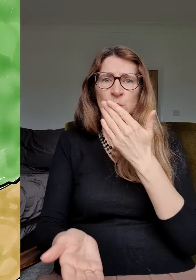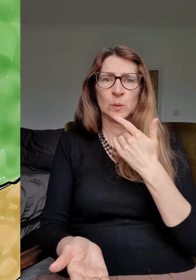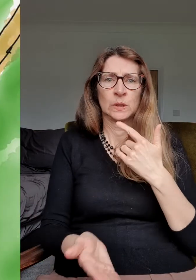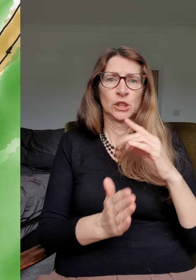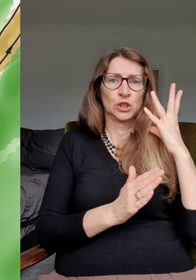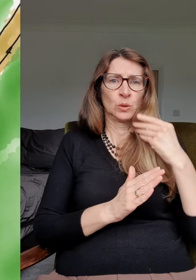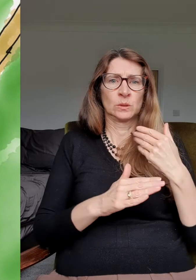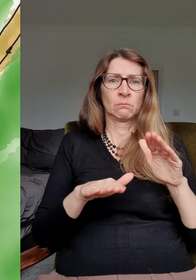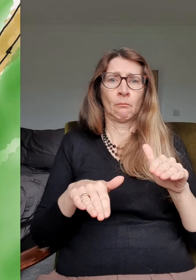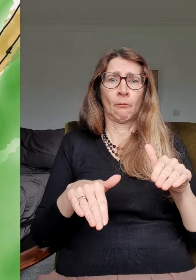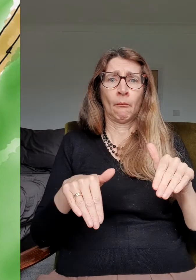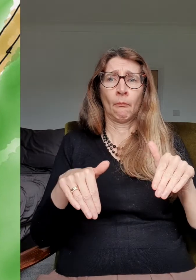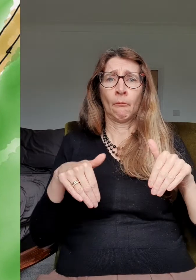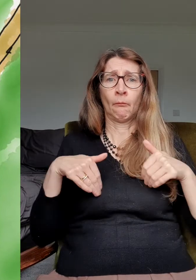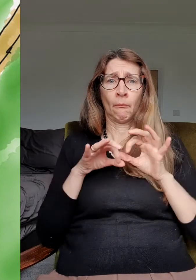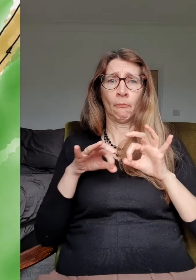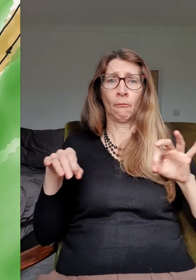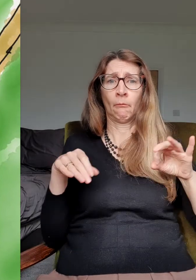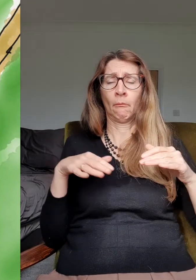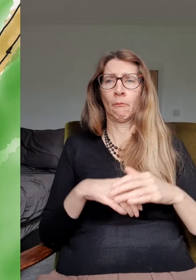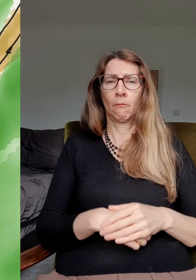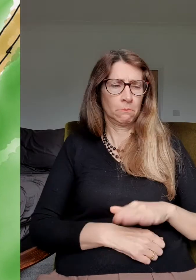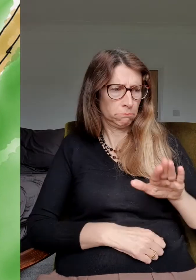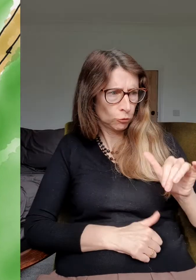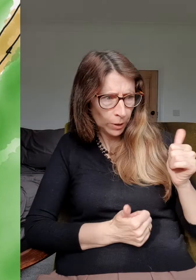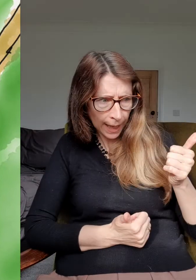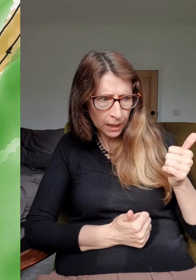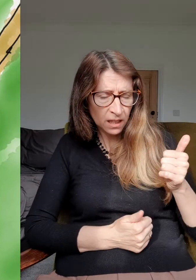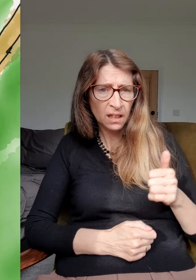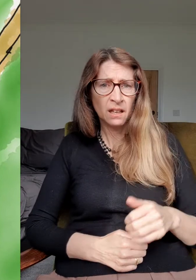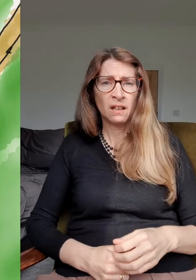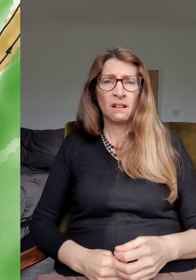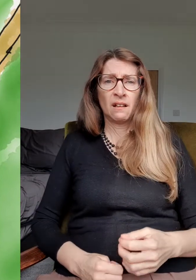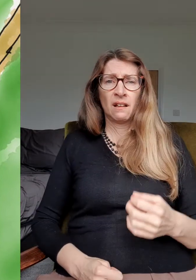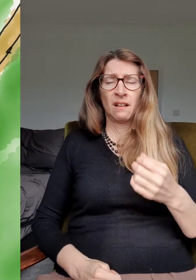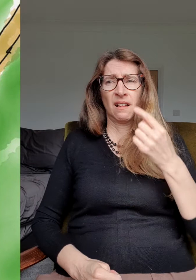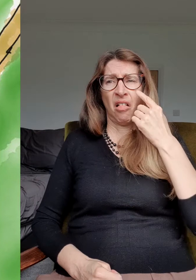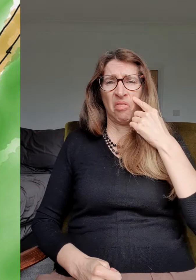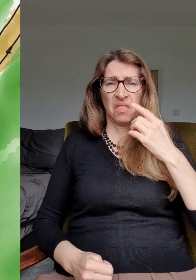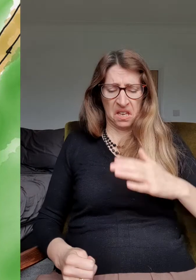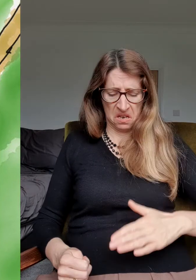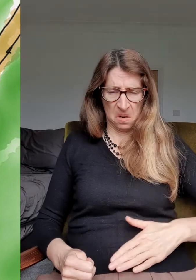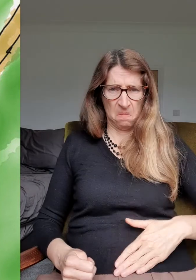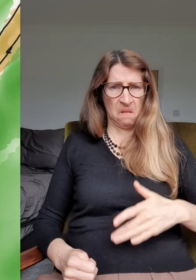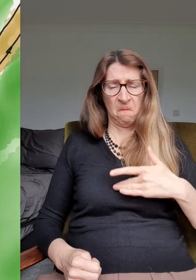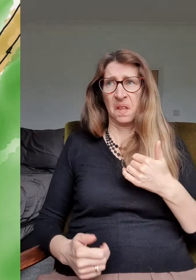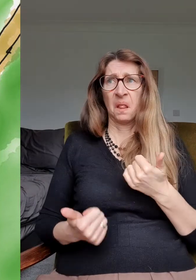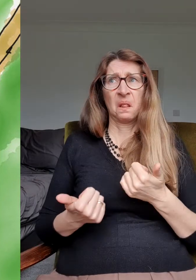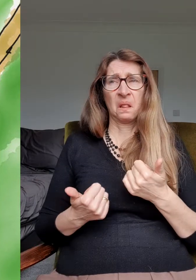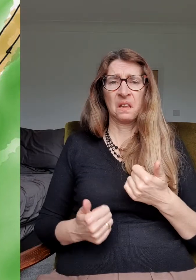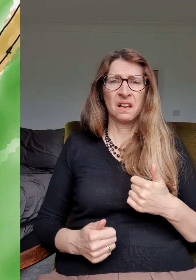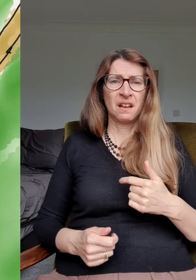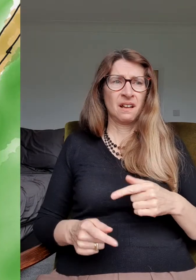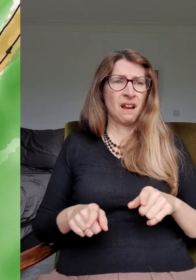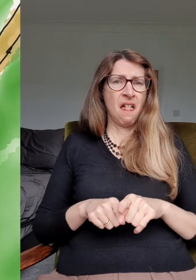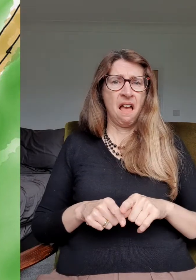quieter. "Are you okay, Jojo?" asked Grandpa Gnome. "I think my tummy is not feeling so good.